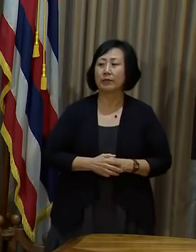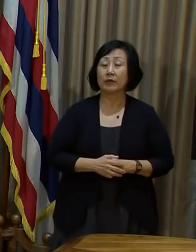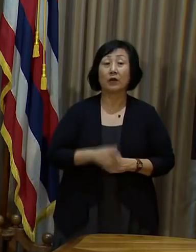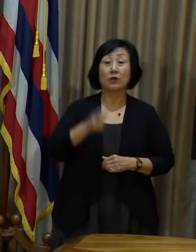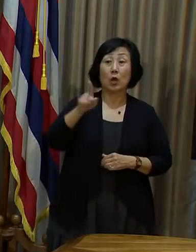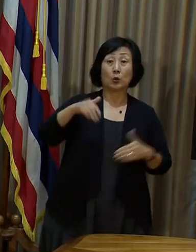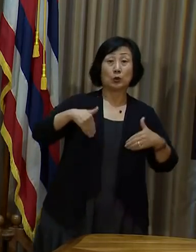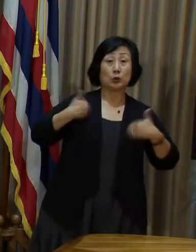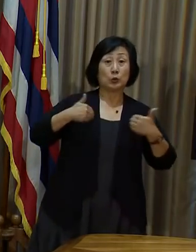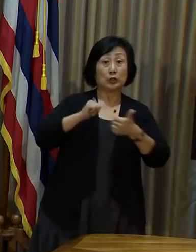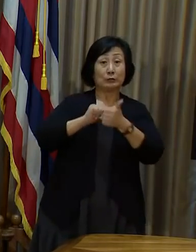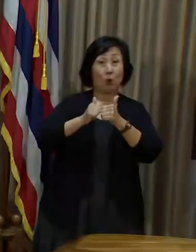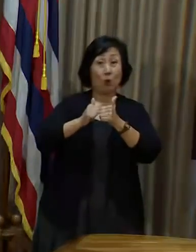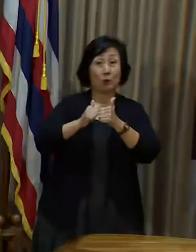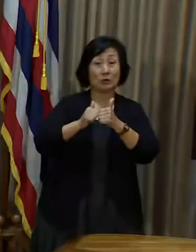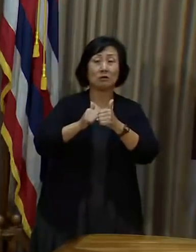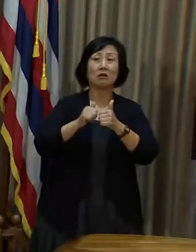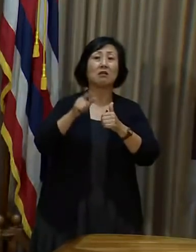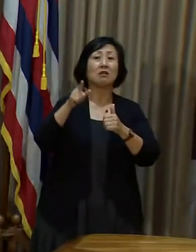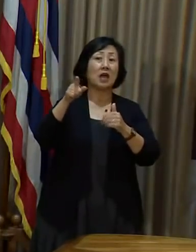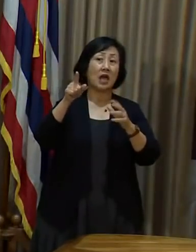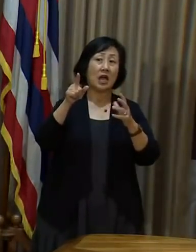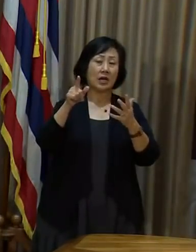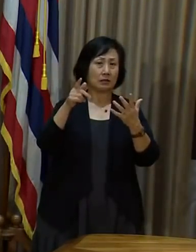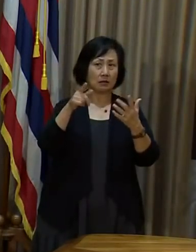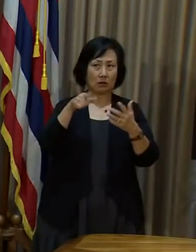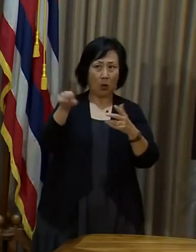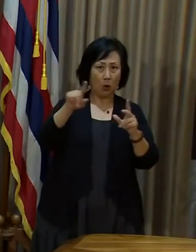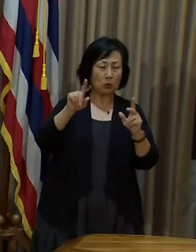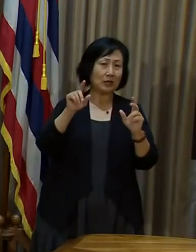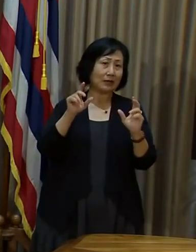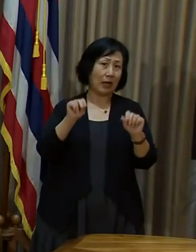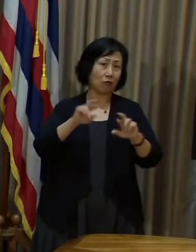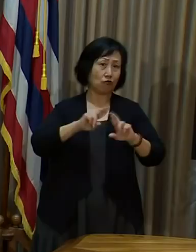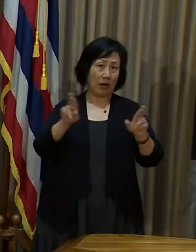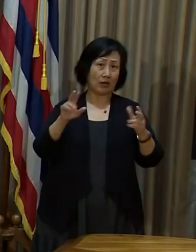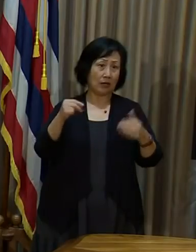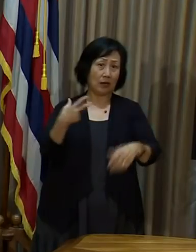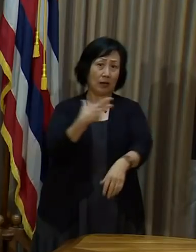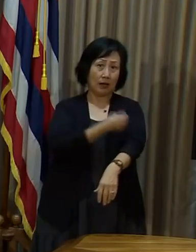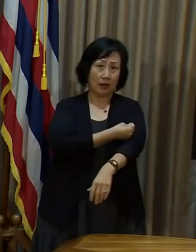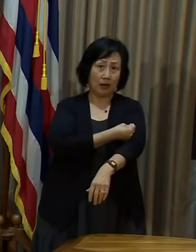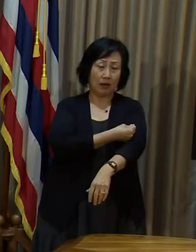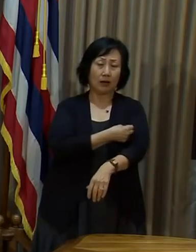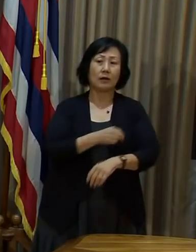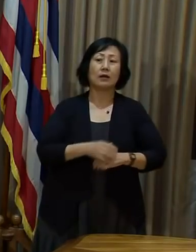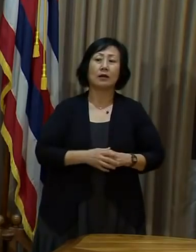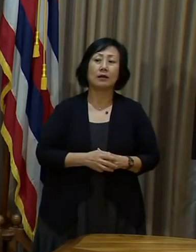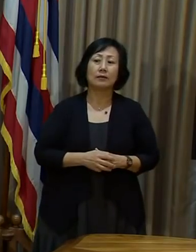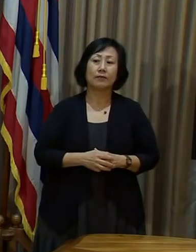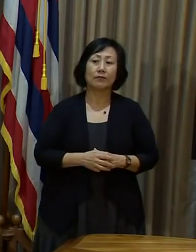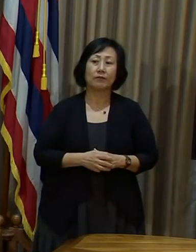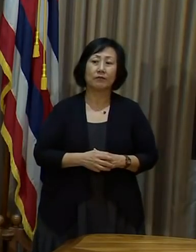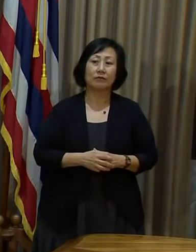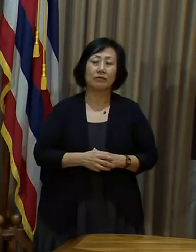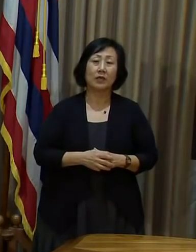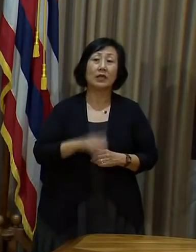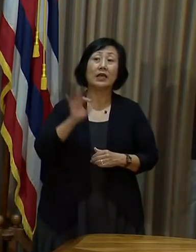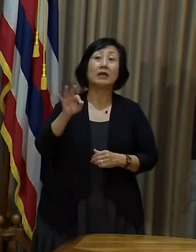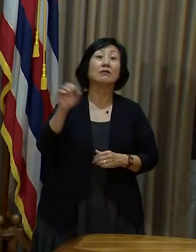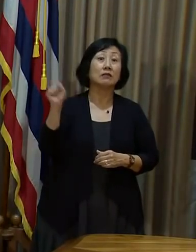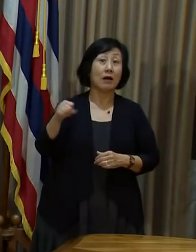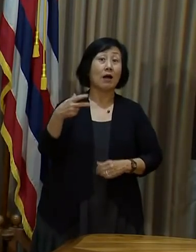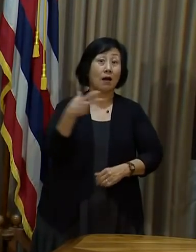youth sports that are eligible for vaccinations, they would have more